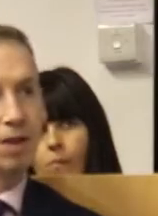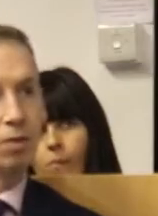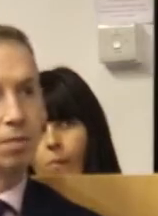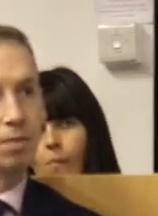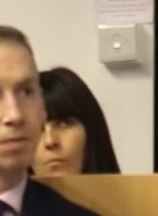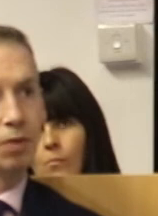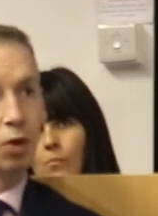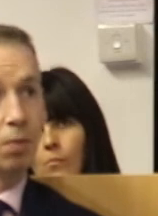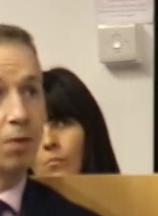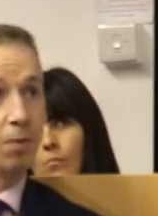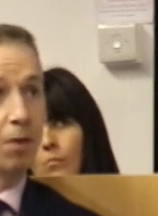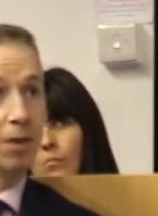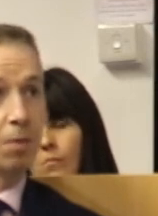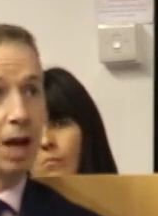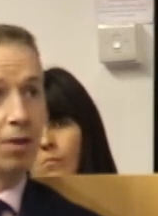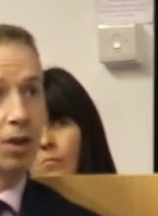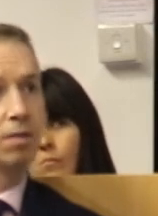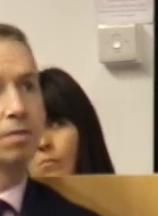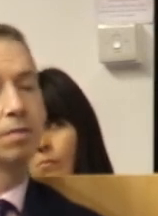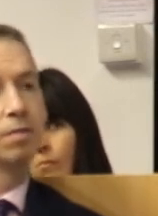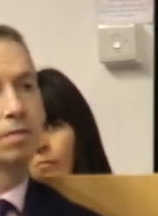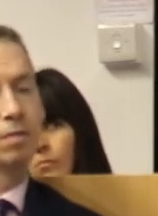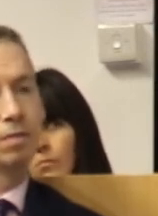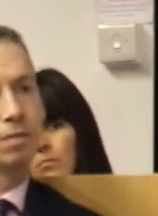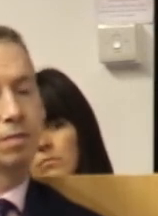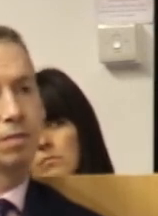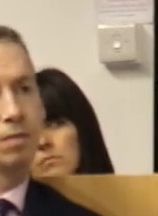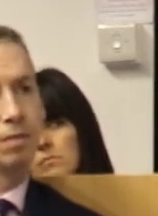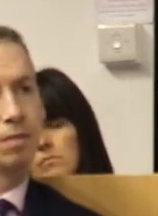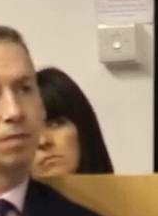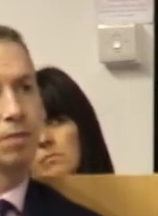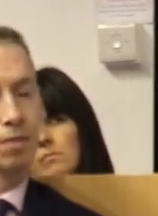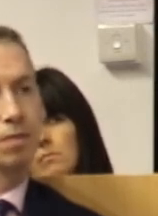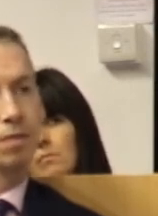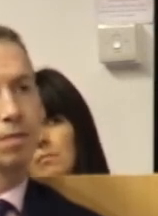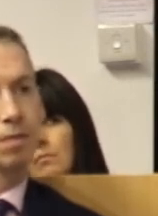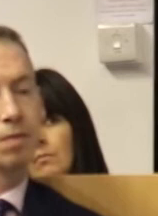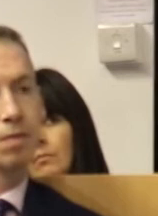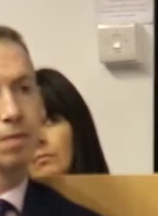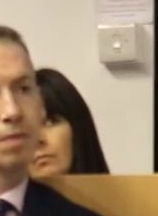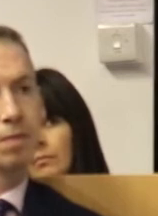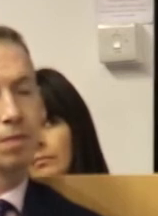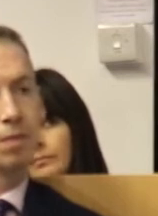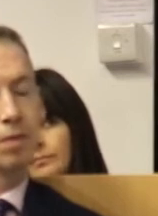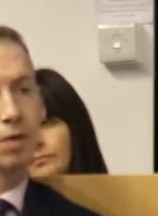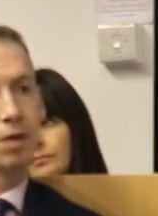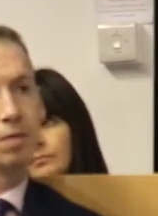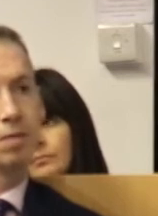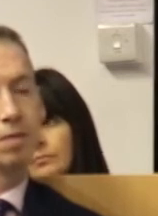film? So per film, per area? What they've quoted for 8 minutes of film is £3,000. So